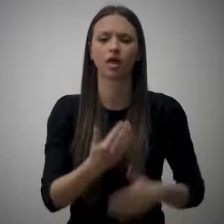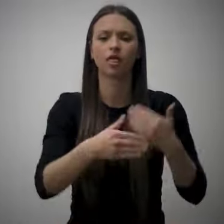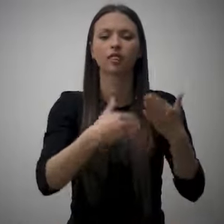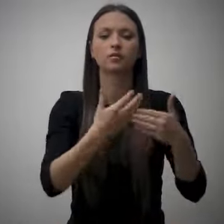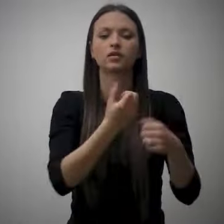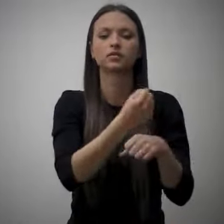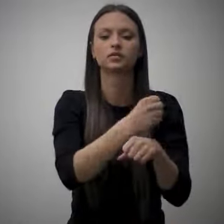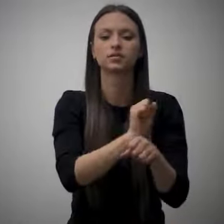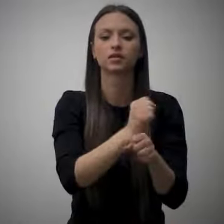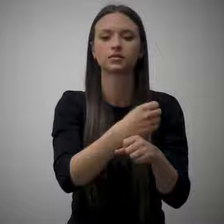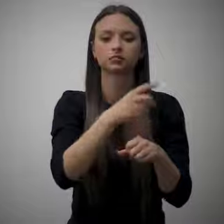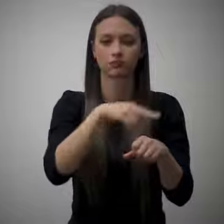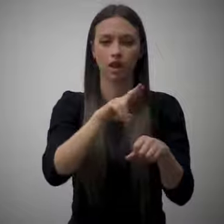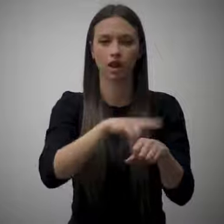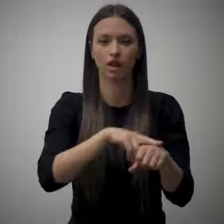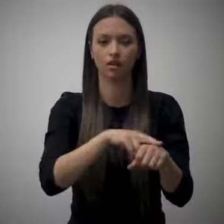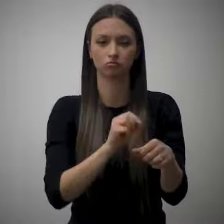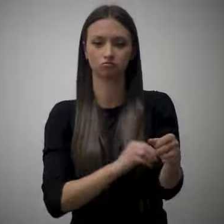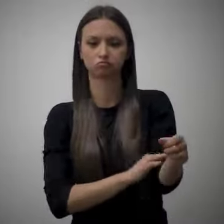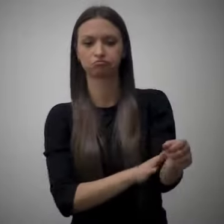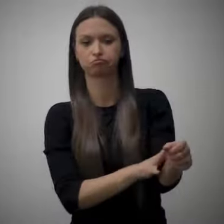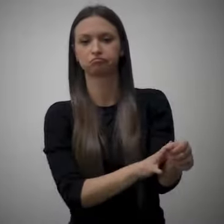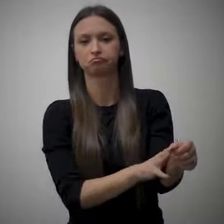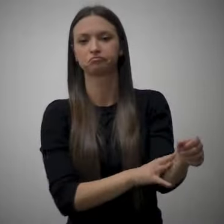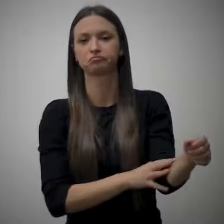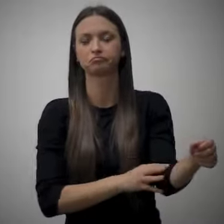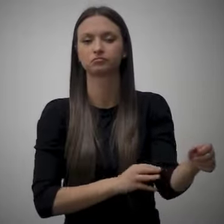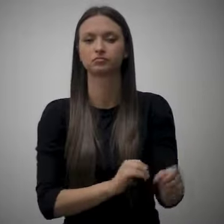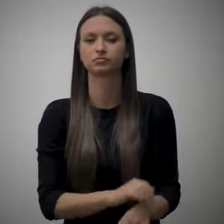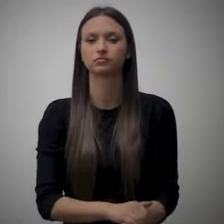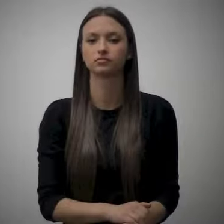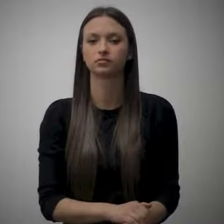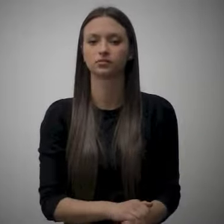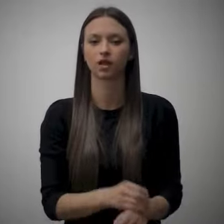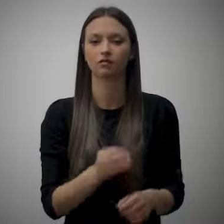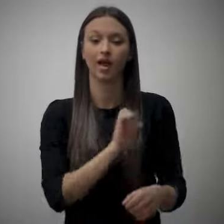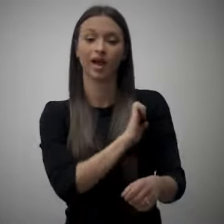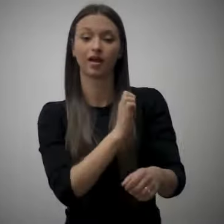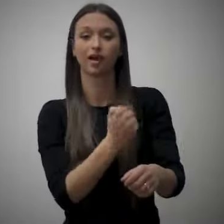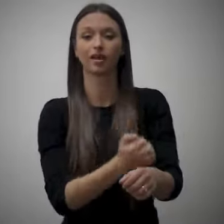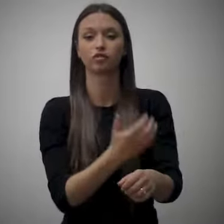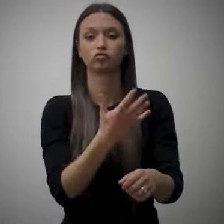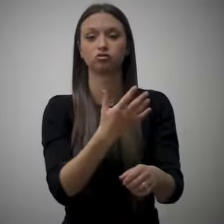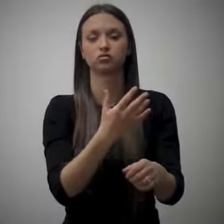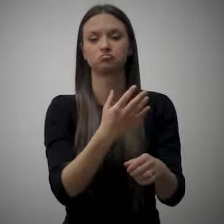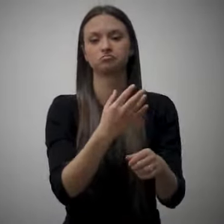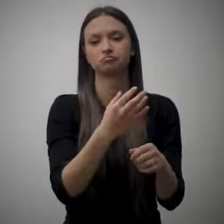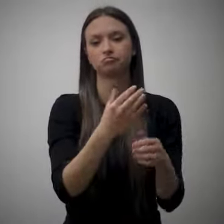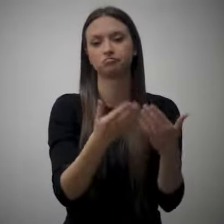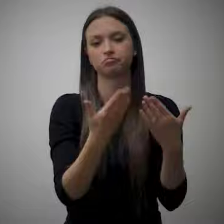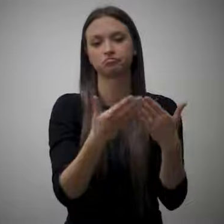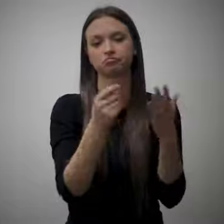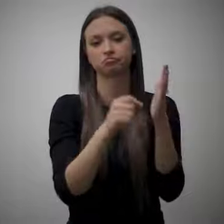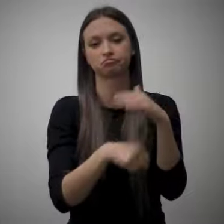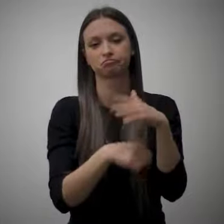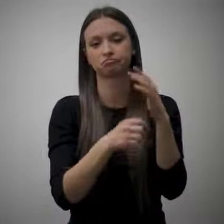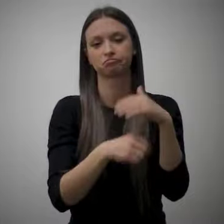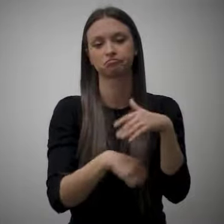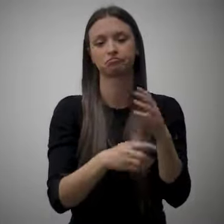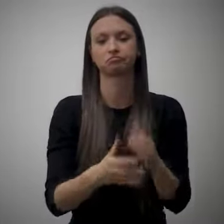The process creates a natural biochemical product that provides energy and ease to our